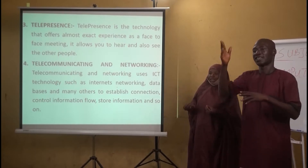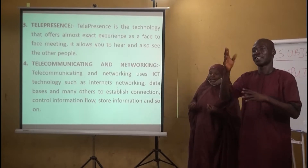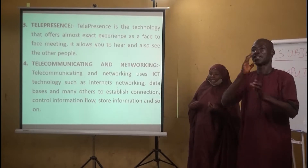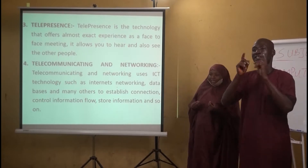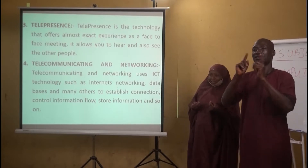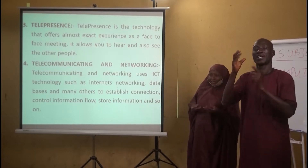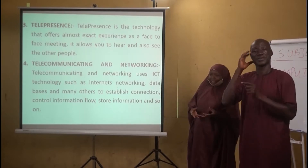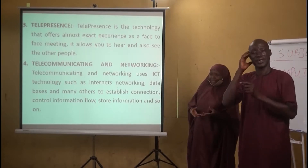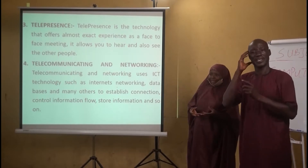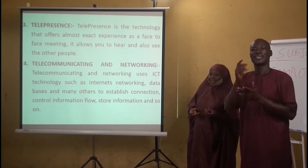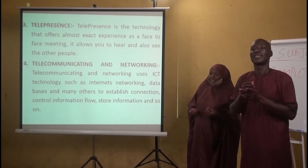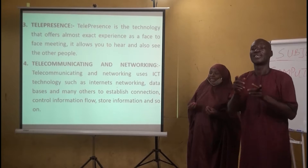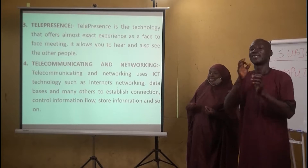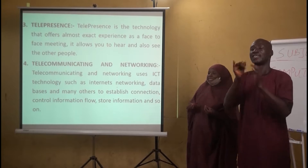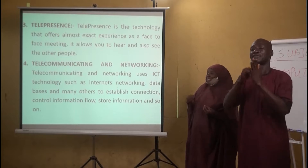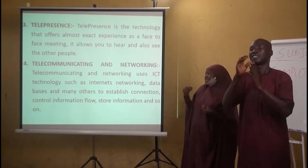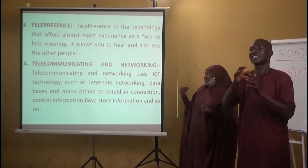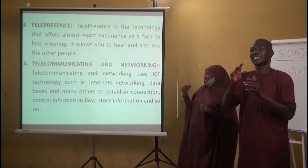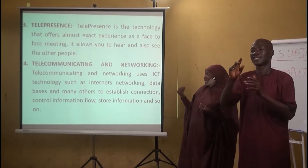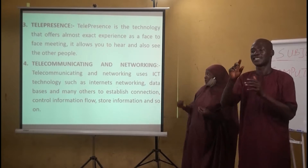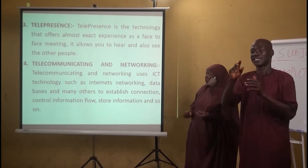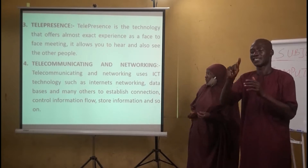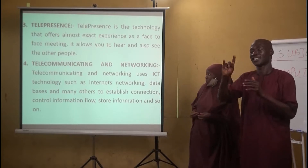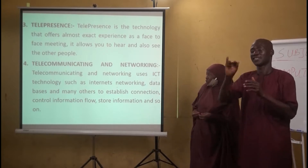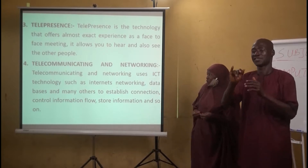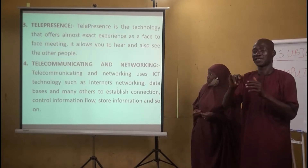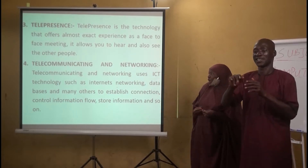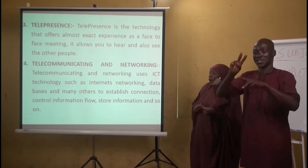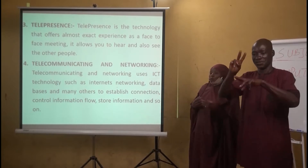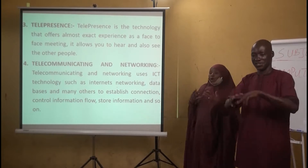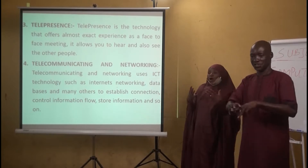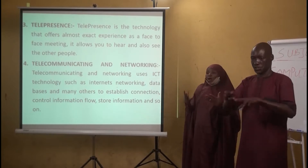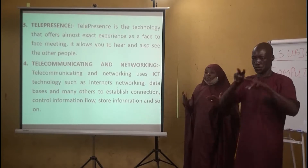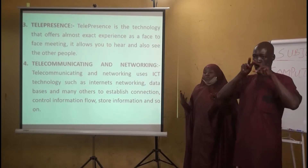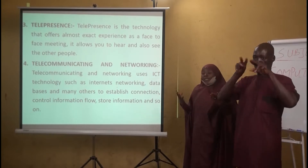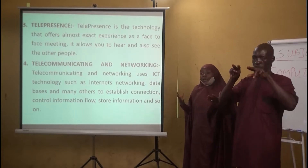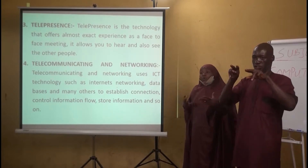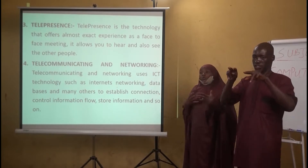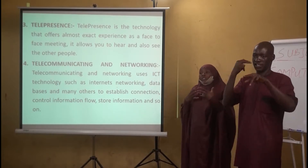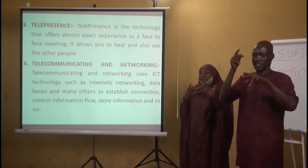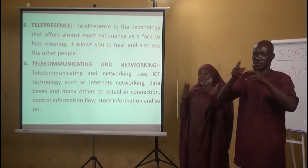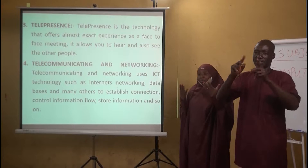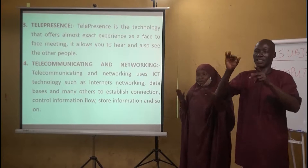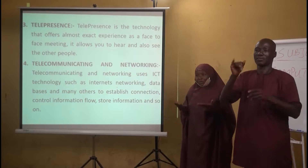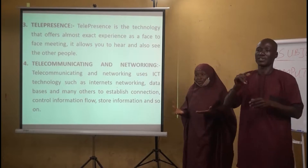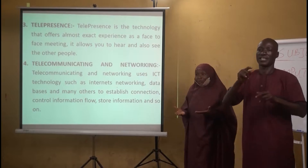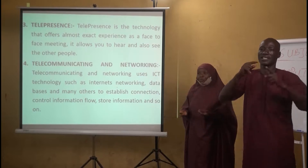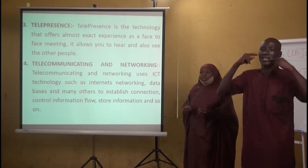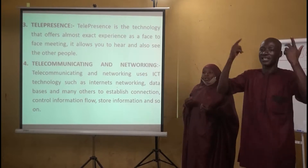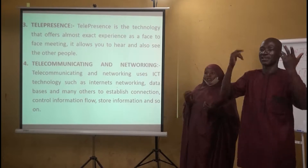and the satellite. That is the telecommunication. And you are all familiar with what I mean by radio. You are